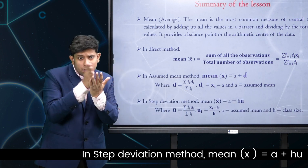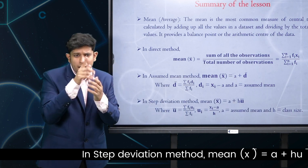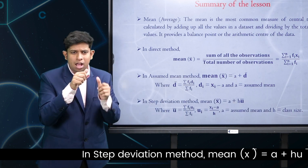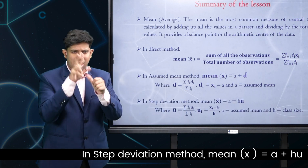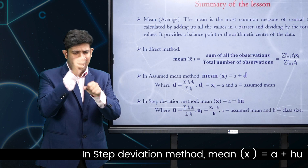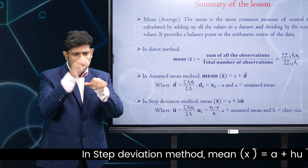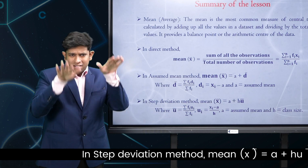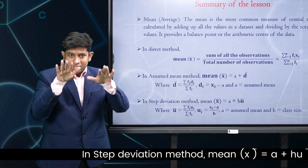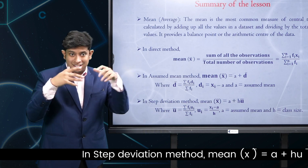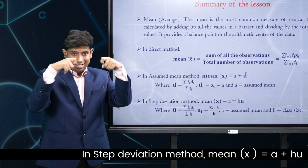plus h u bar.